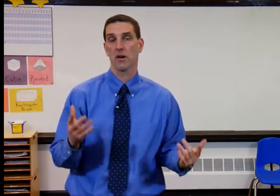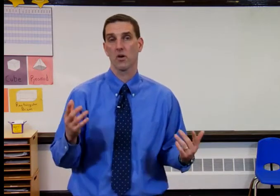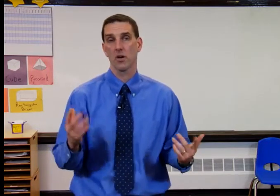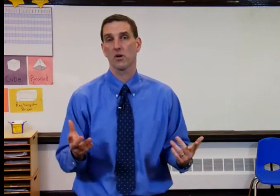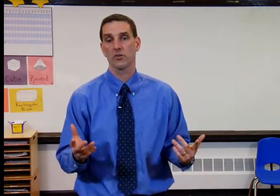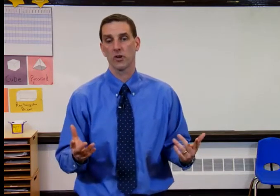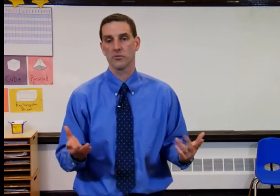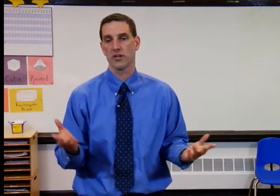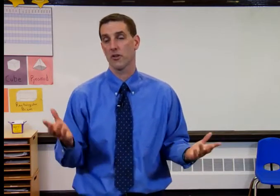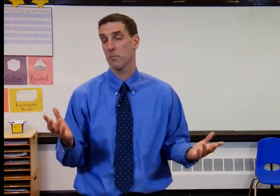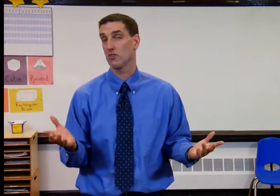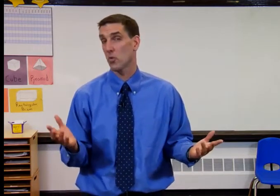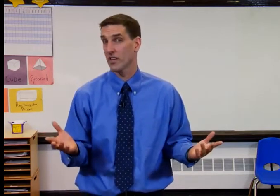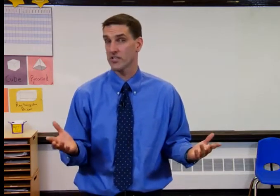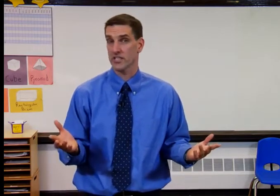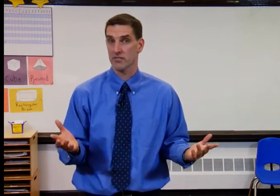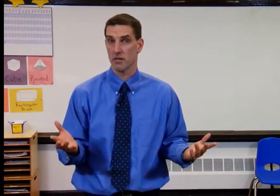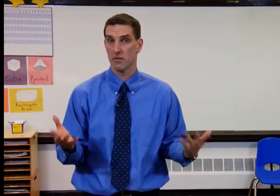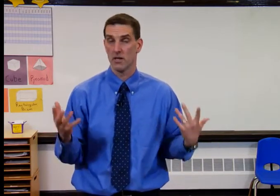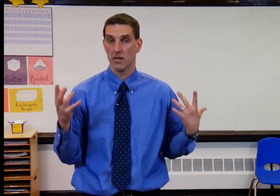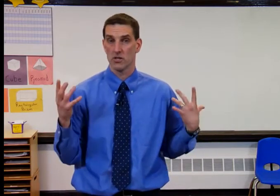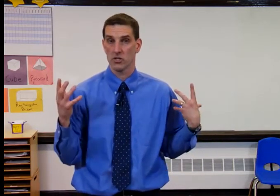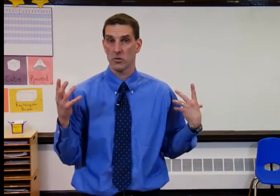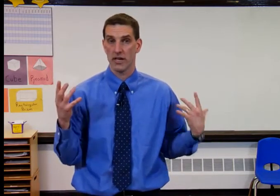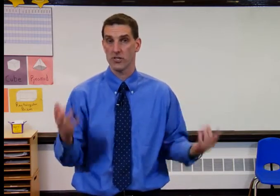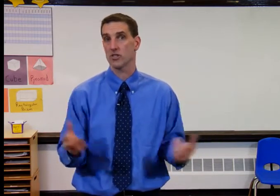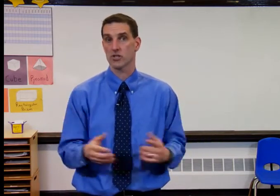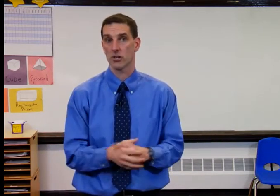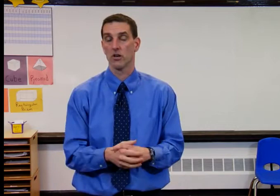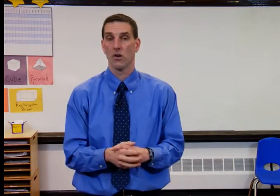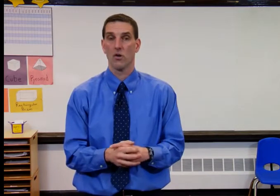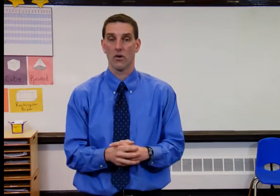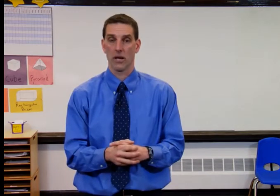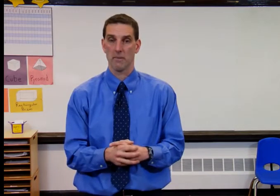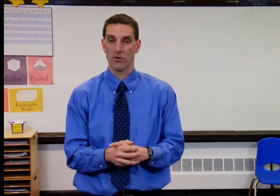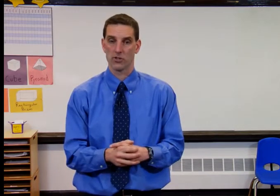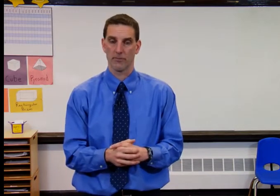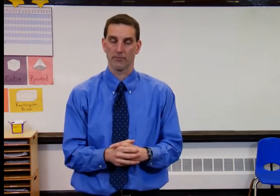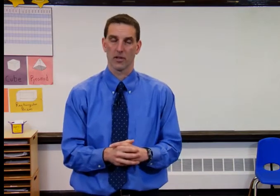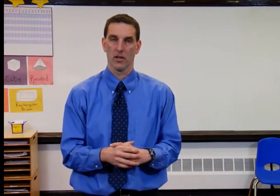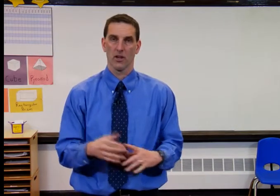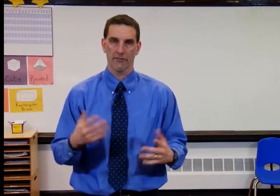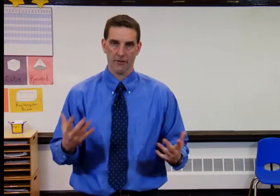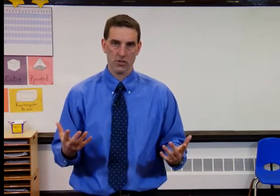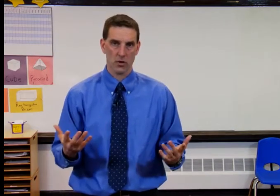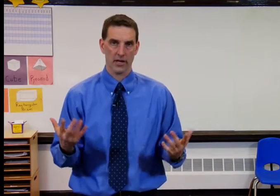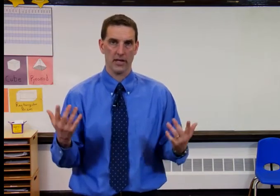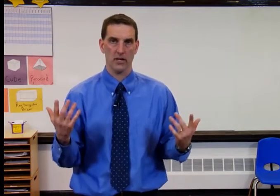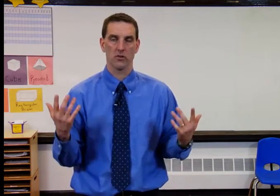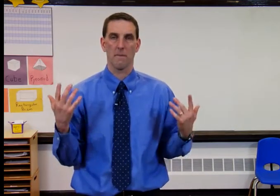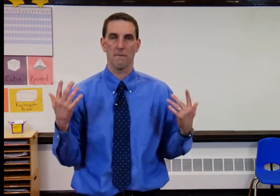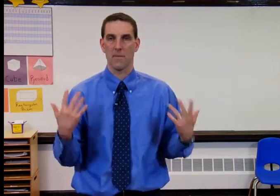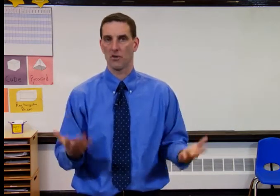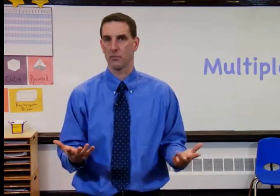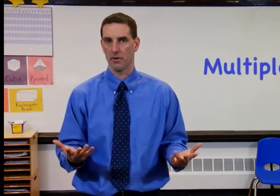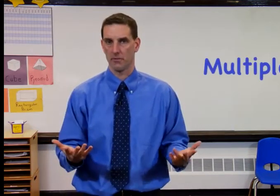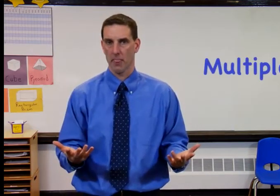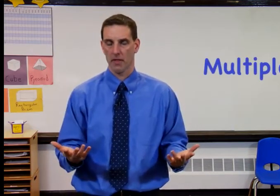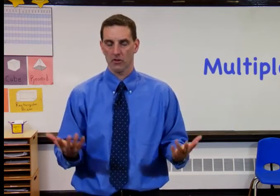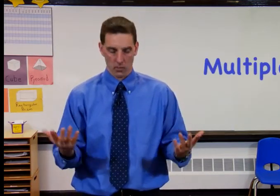critical terms here, there are about 26 of them, to a gesture or a motion. The first one is multiple. So what I